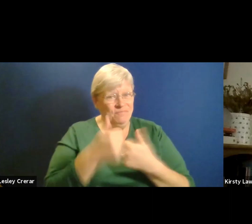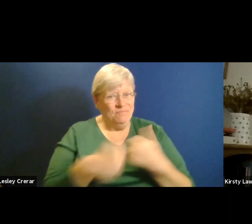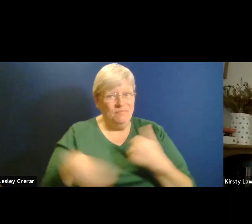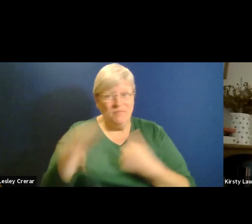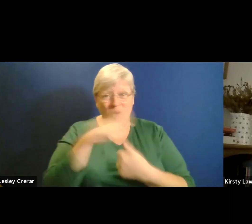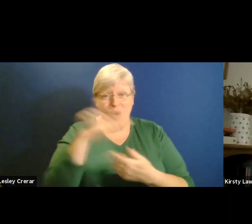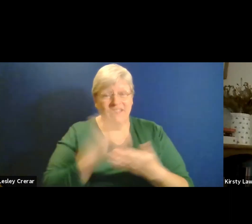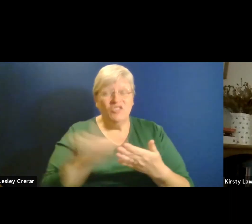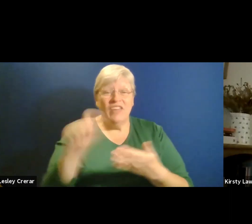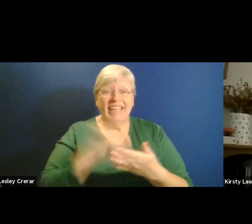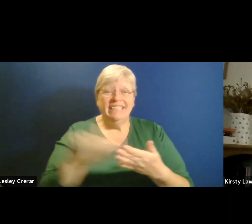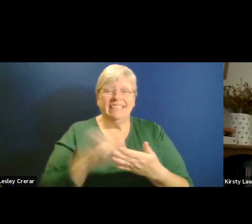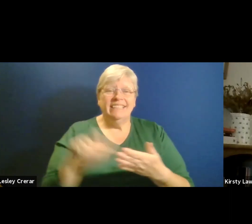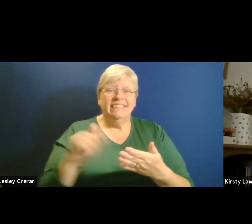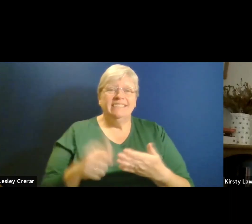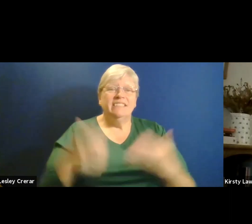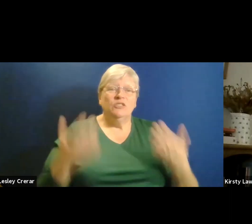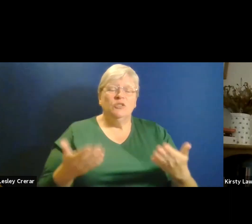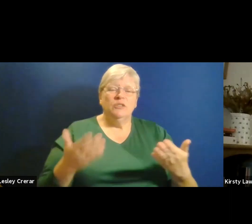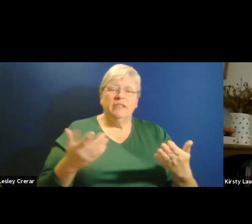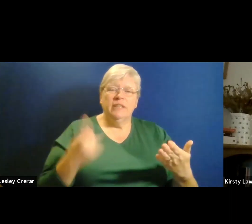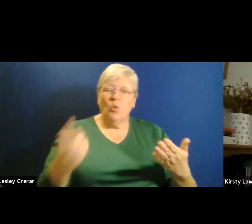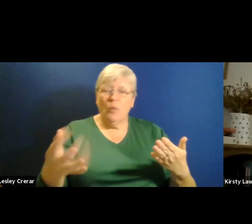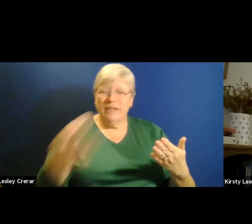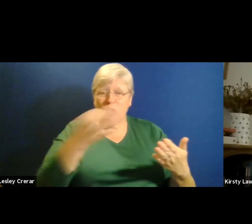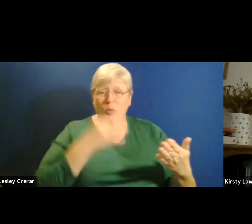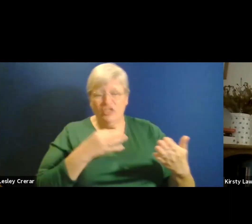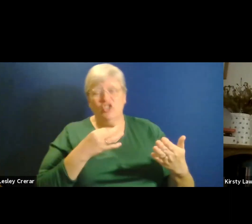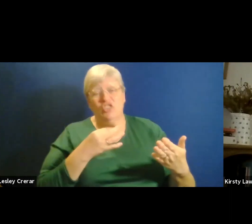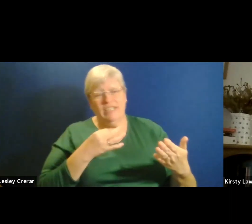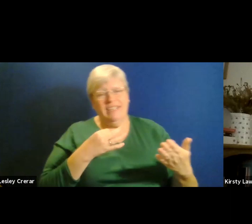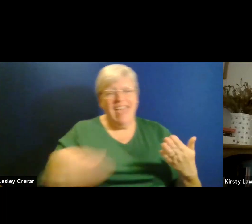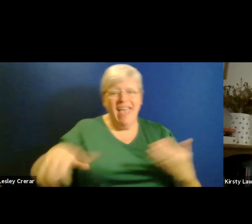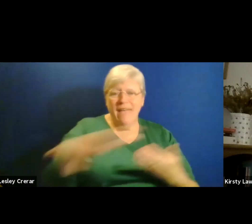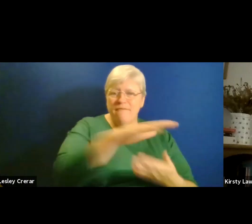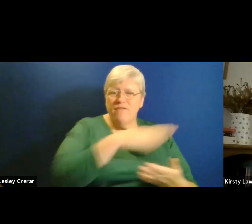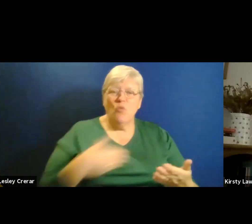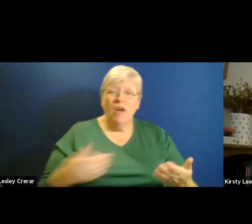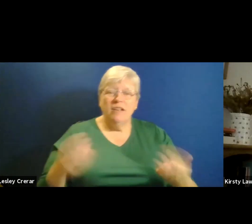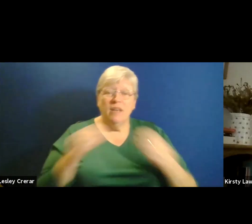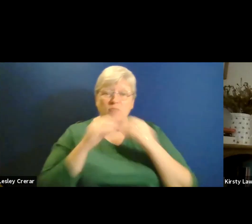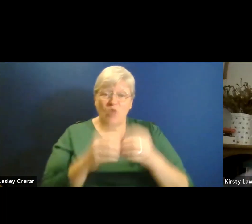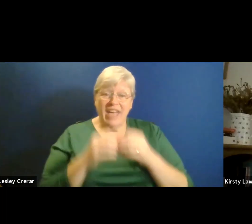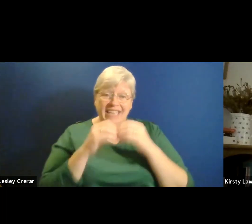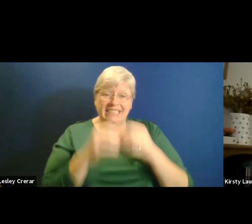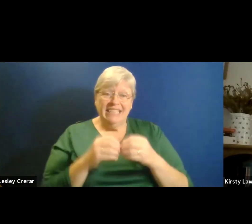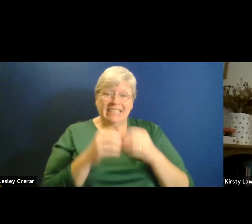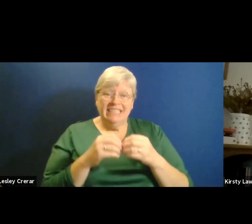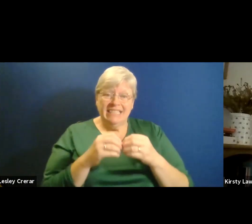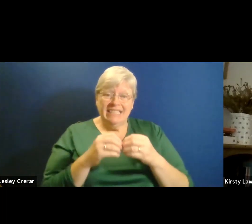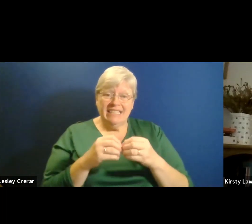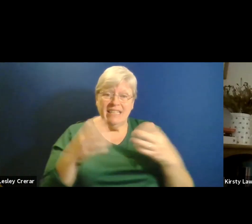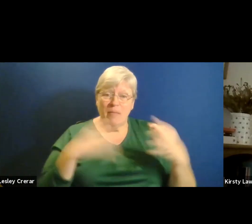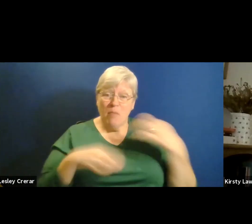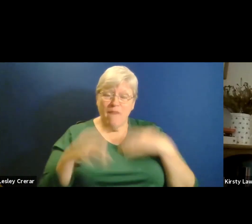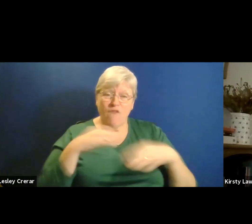writers. So another question for the writers, is everyone well practiced? Do you get to perform live often? And